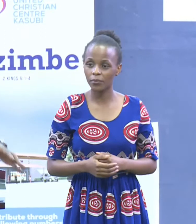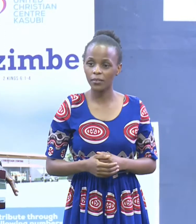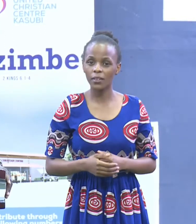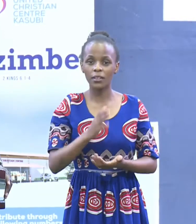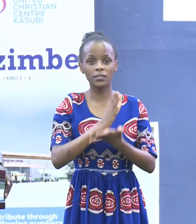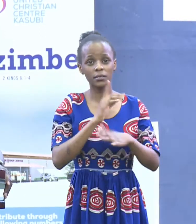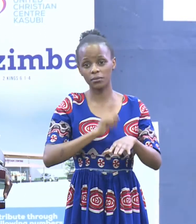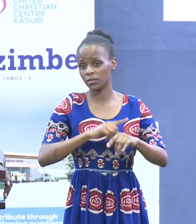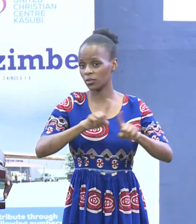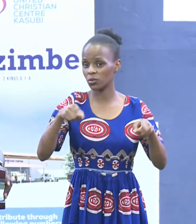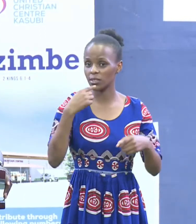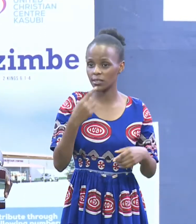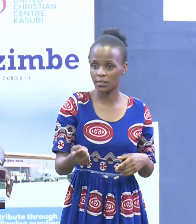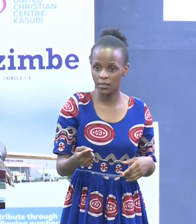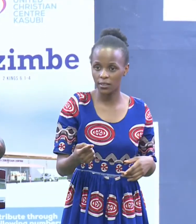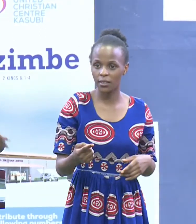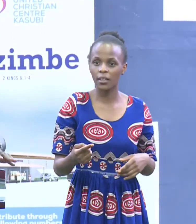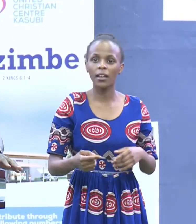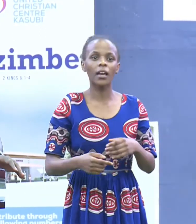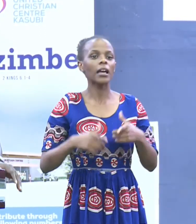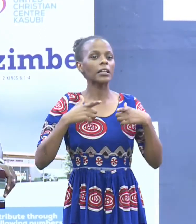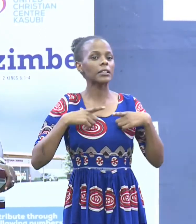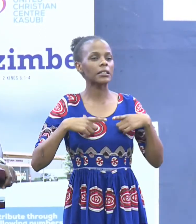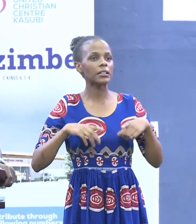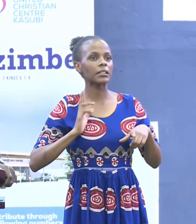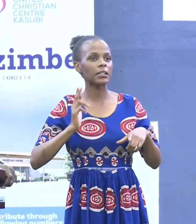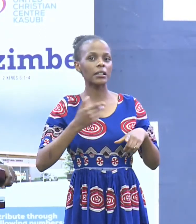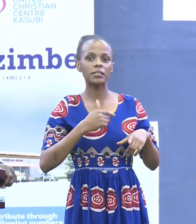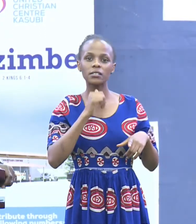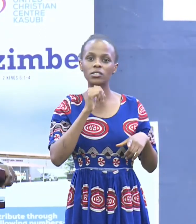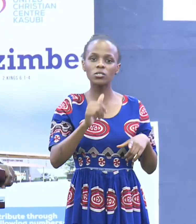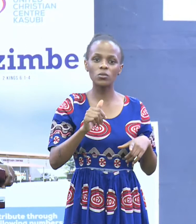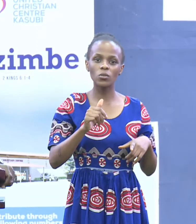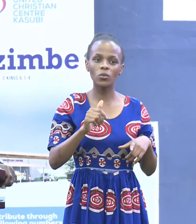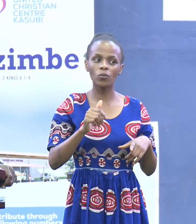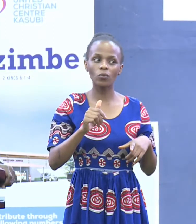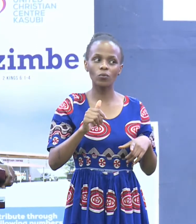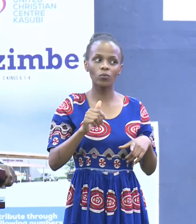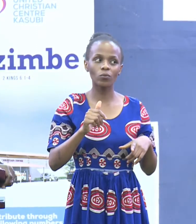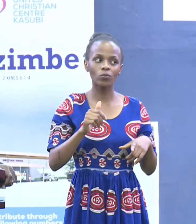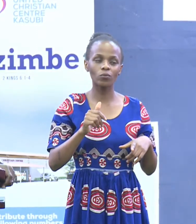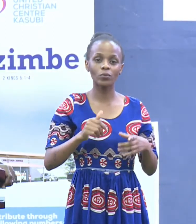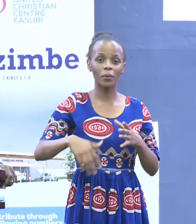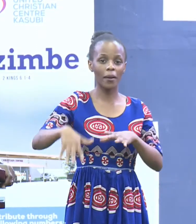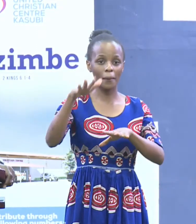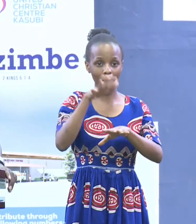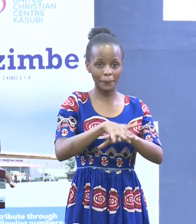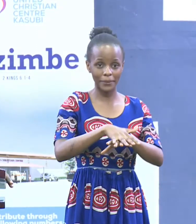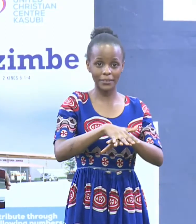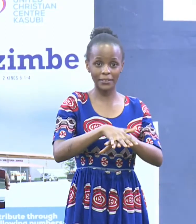it. We normally say that we do not dilute